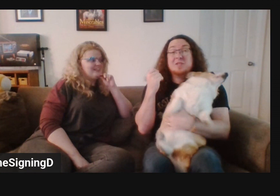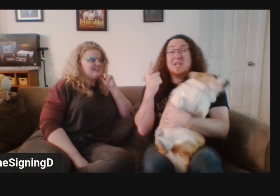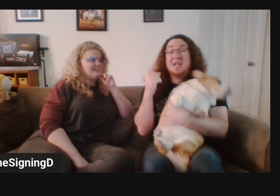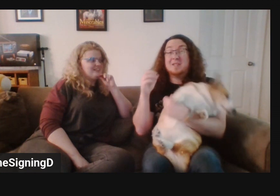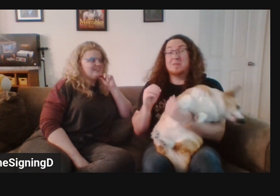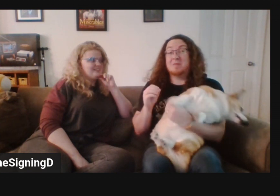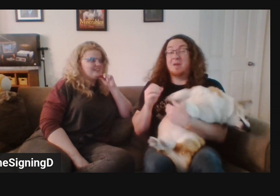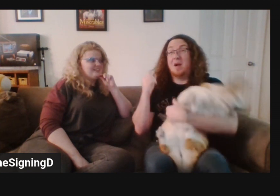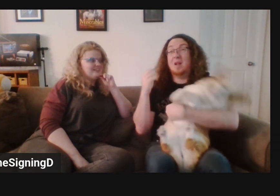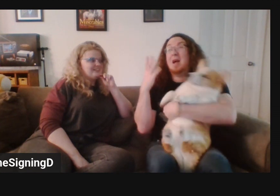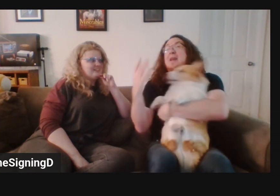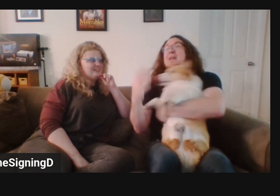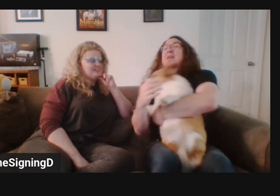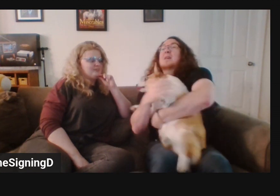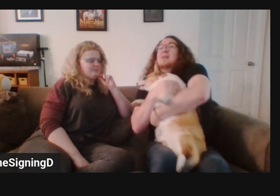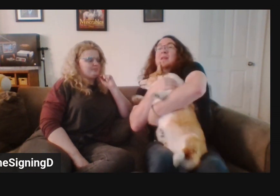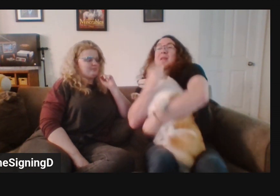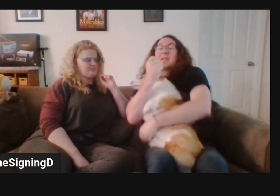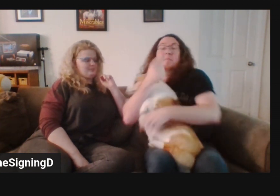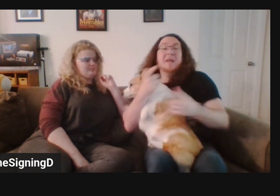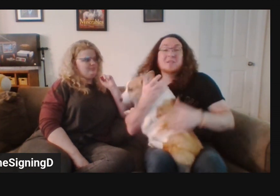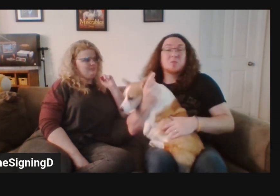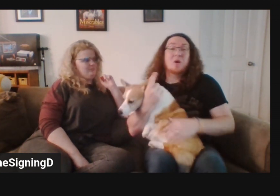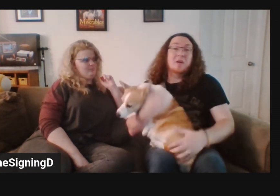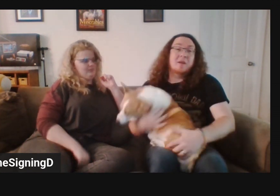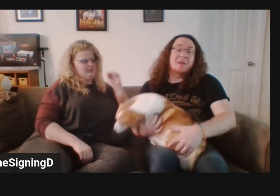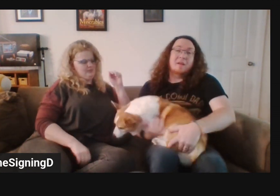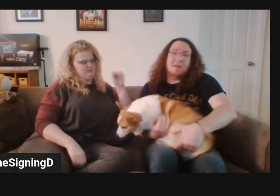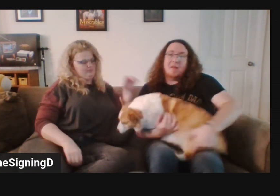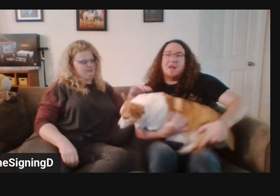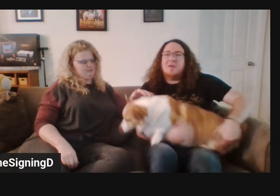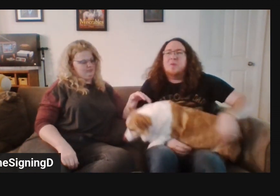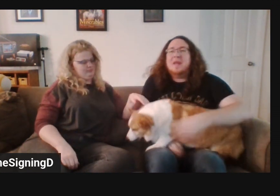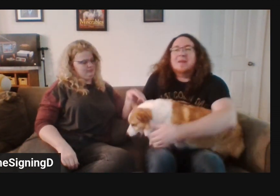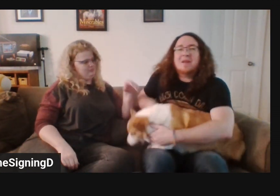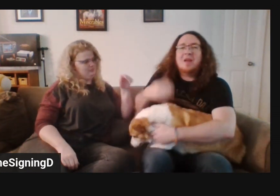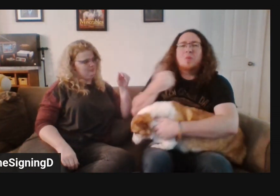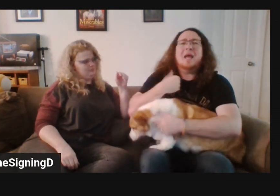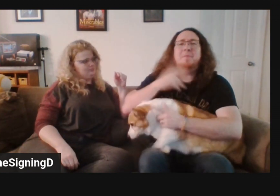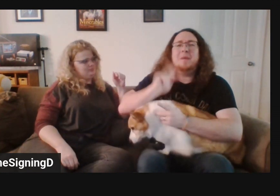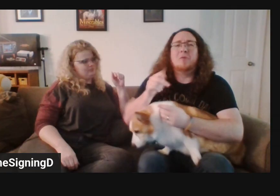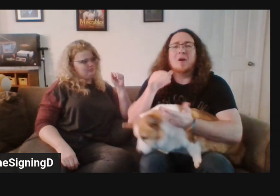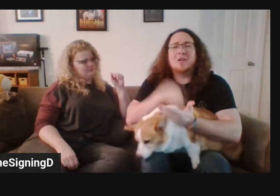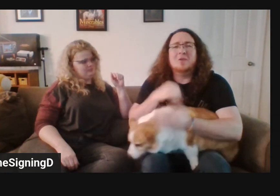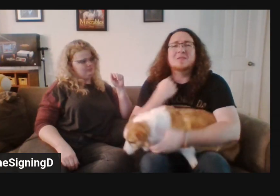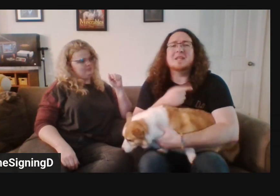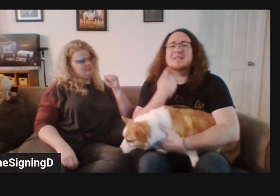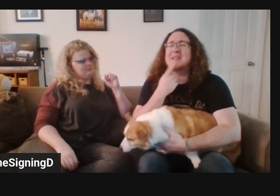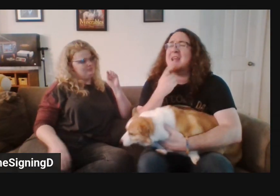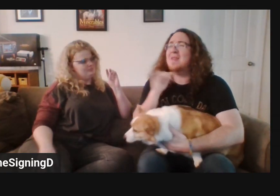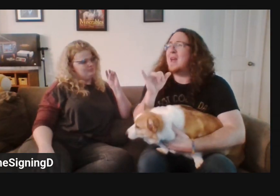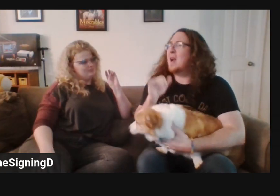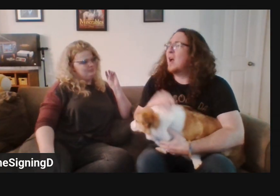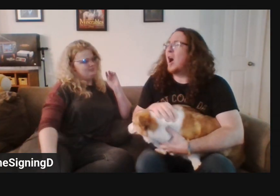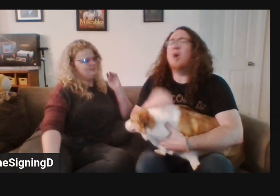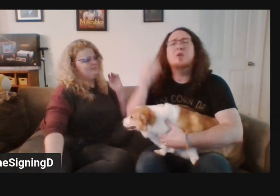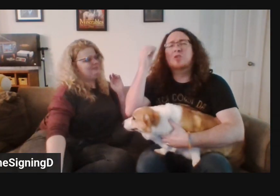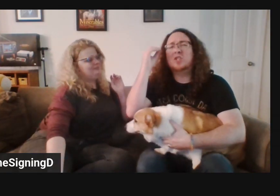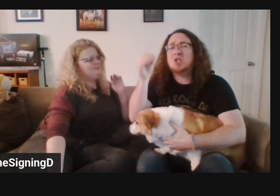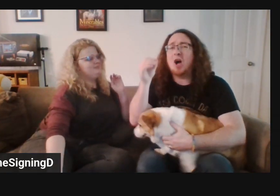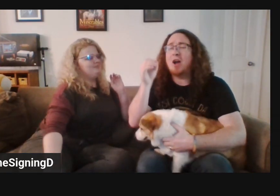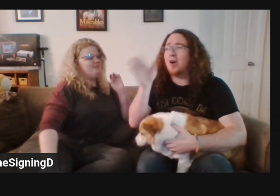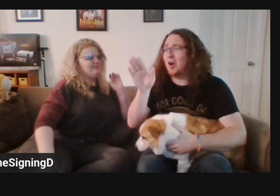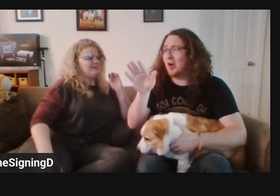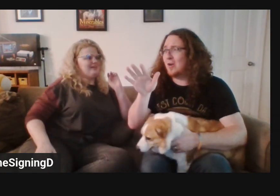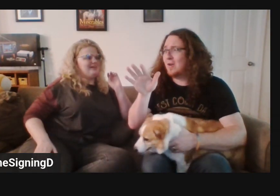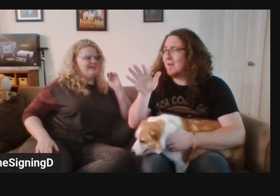She understands a lot. The biggest one, we had people accuse us, say that, oh, you